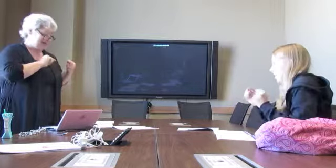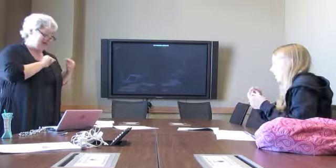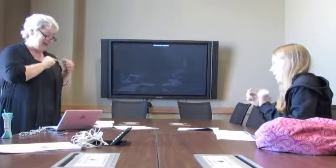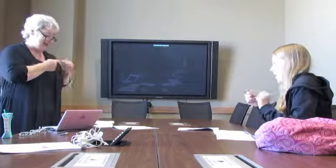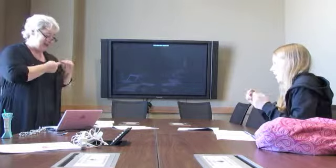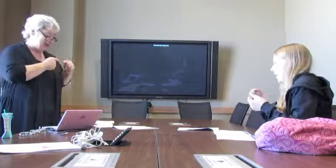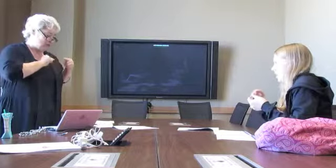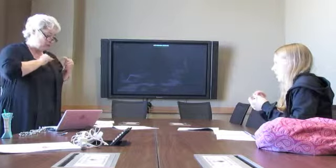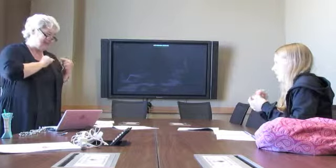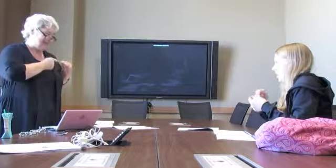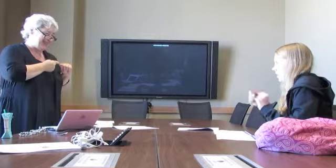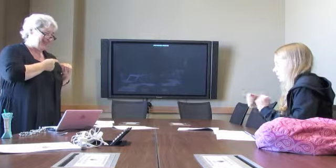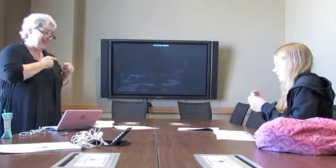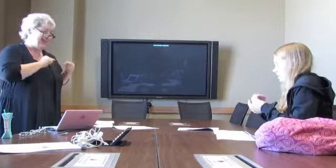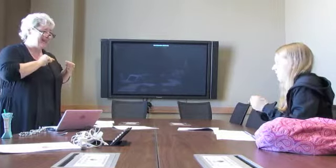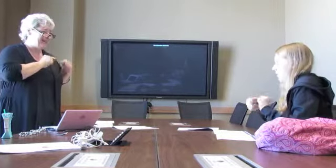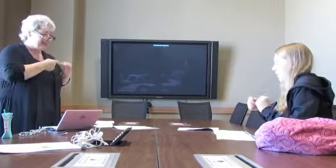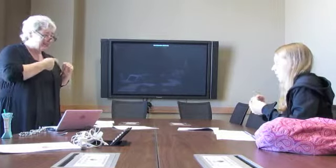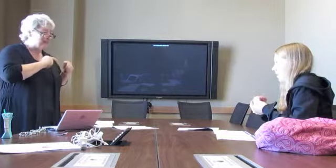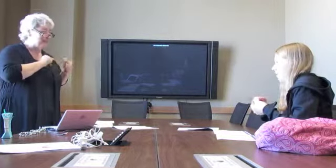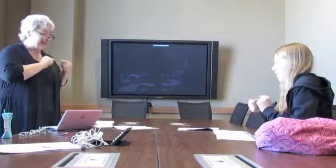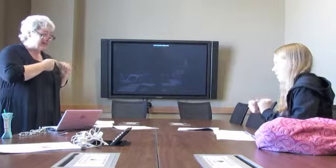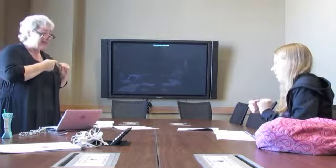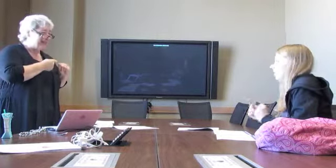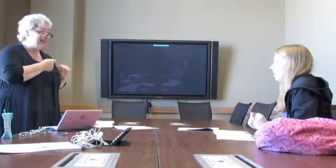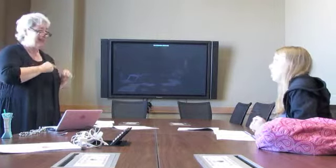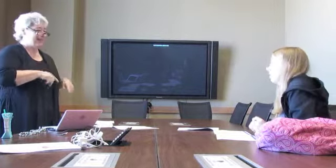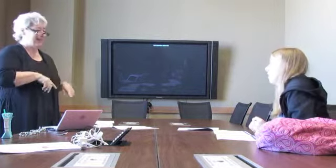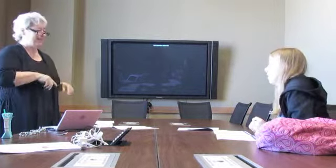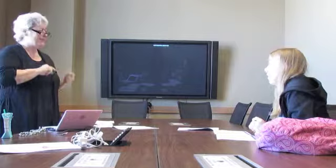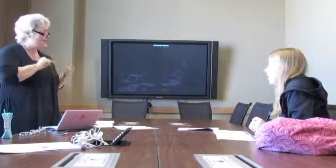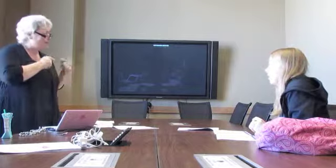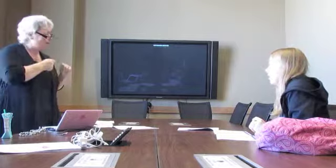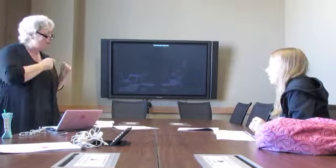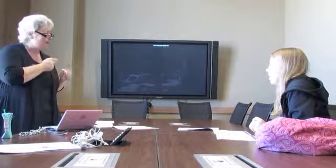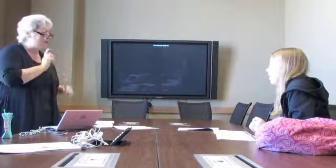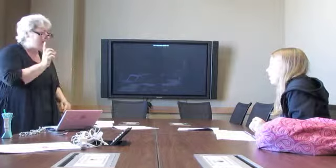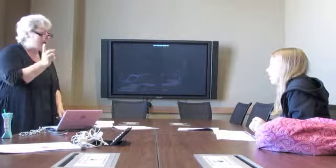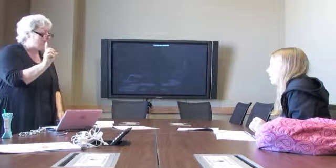Yeah, it's like twisting. Twisting. You hurt where?